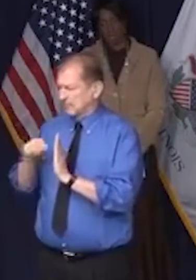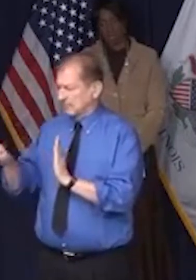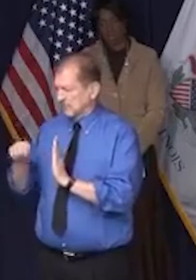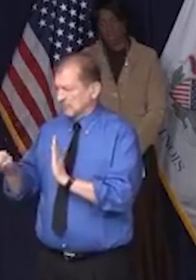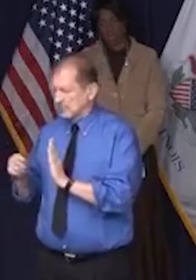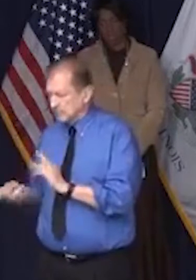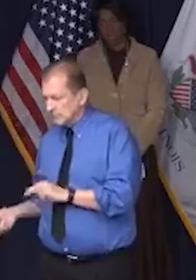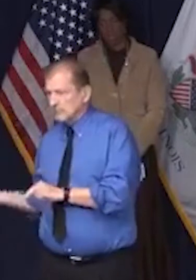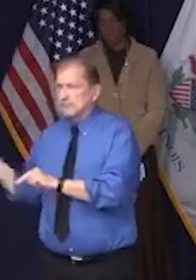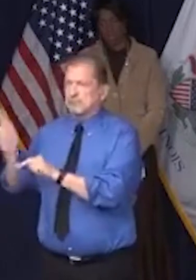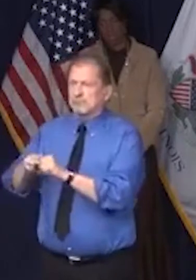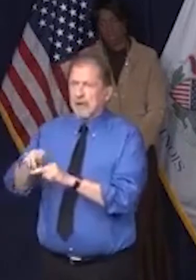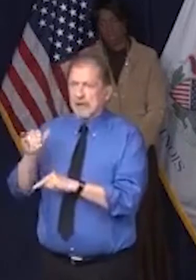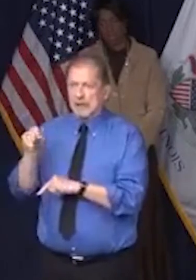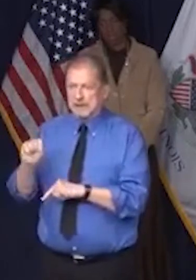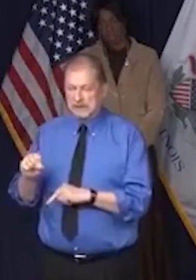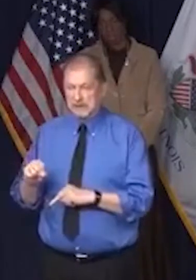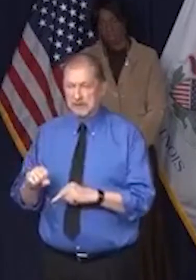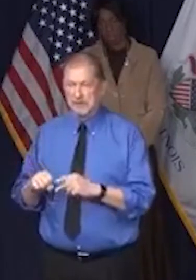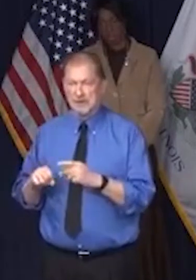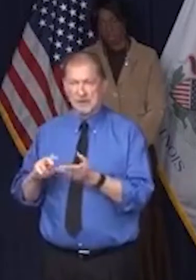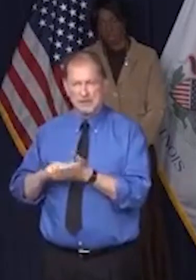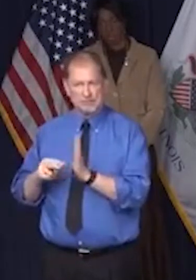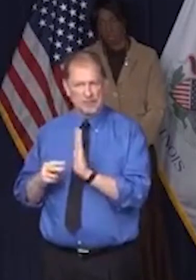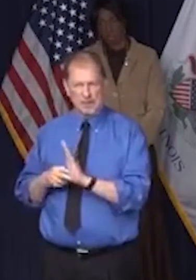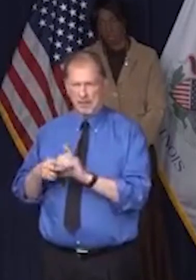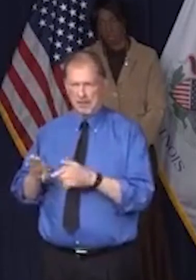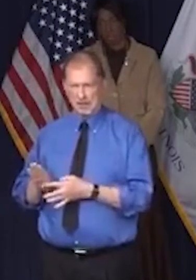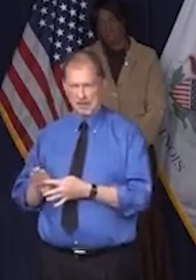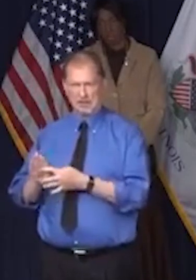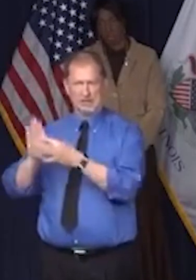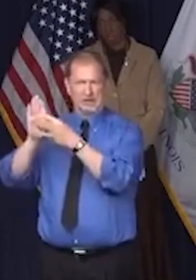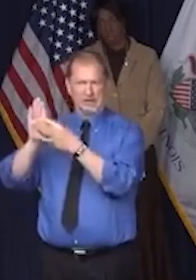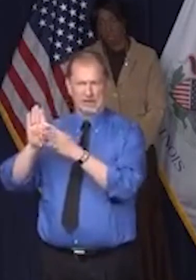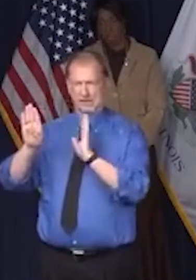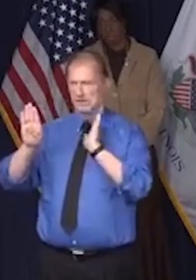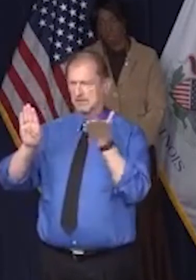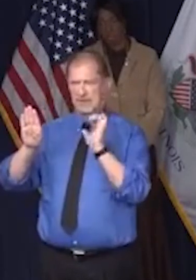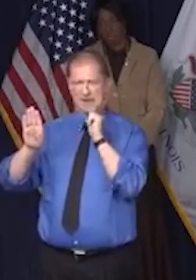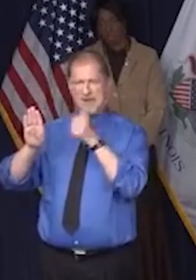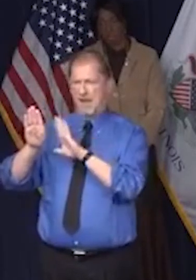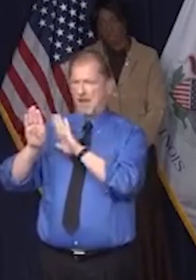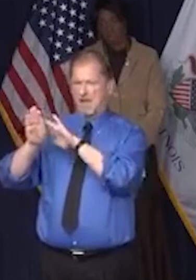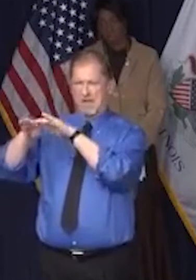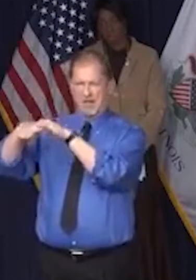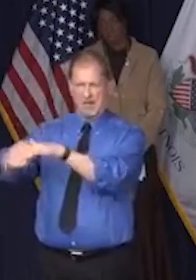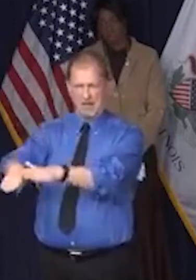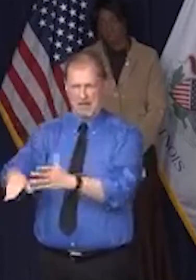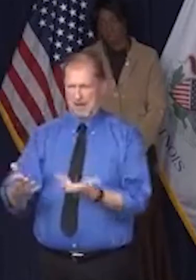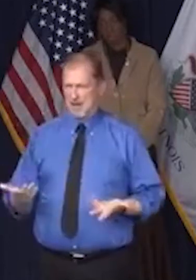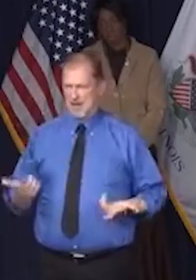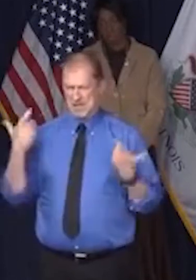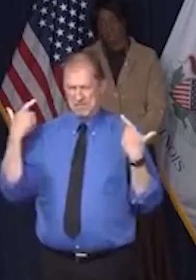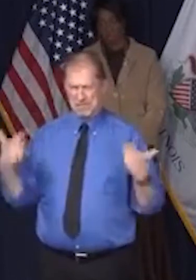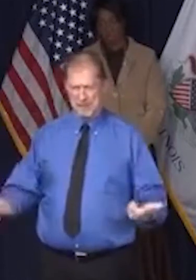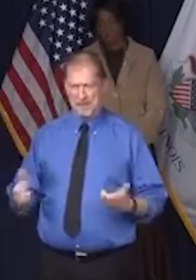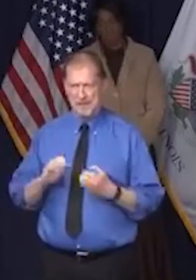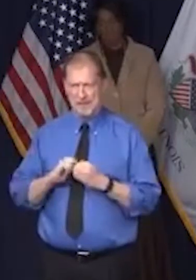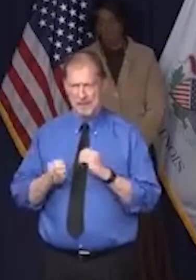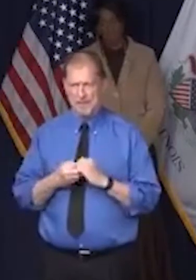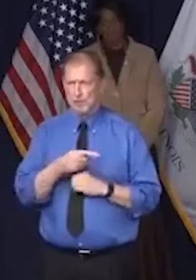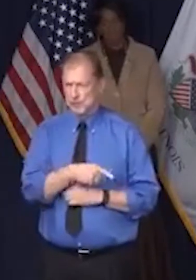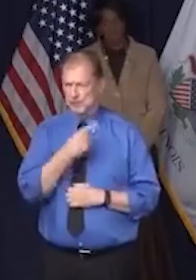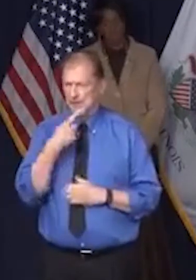so, and are you sure the curve is flattening if the, you know, numbers keep increasing? And do you expect those numbers to